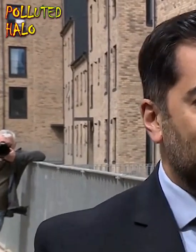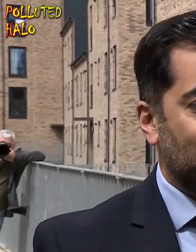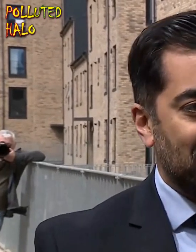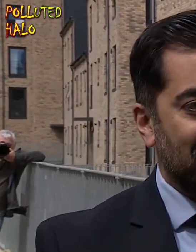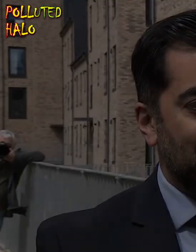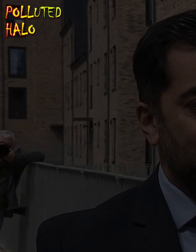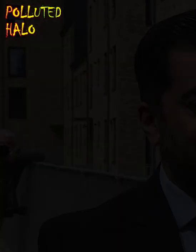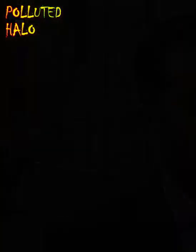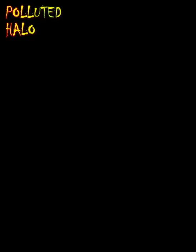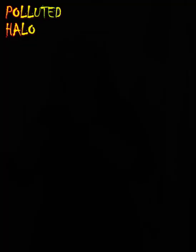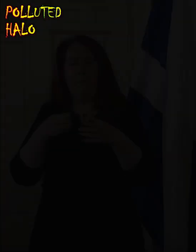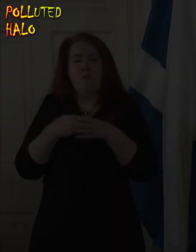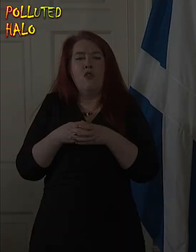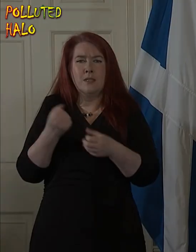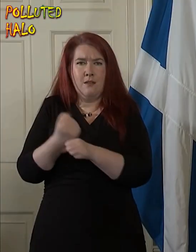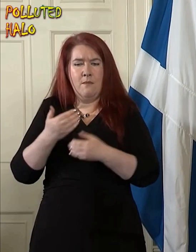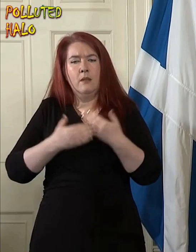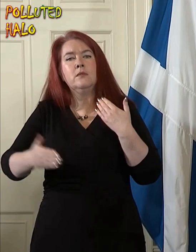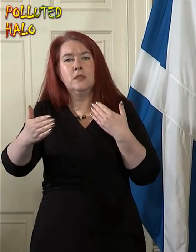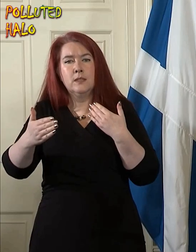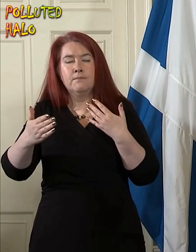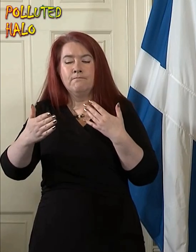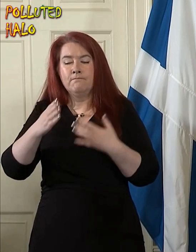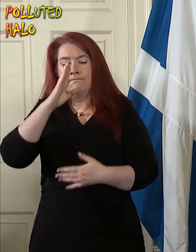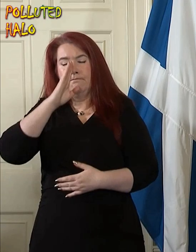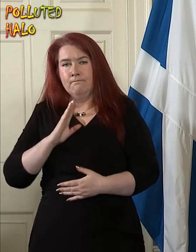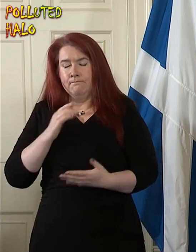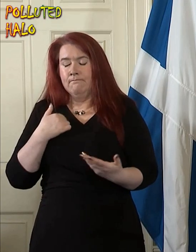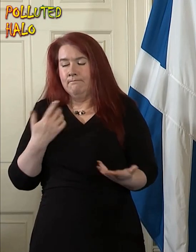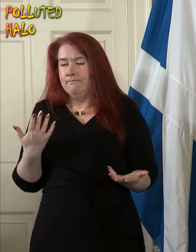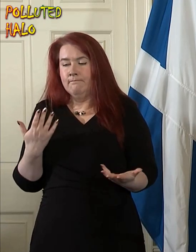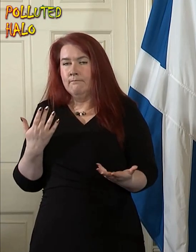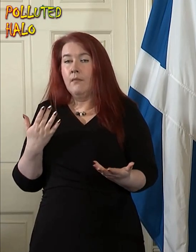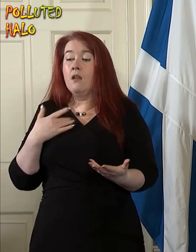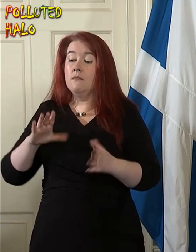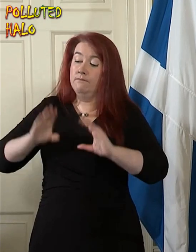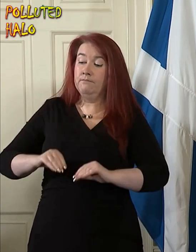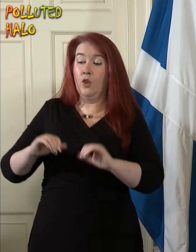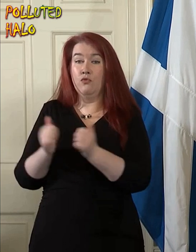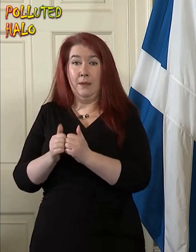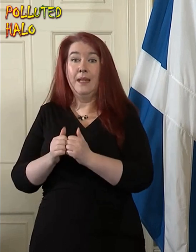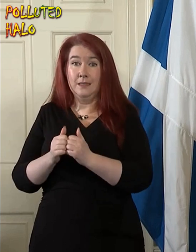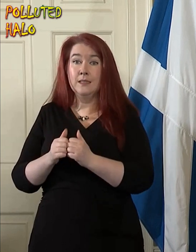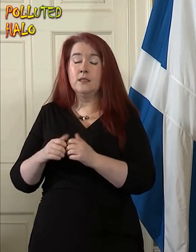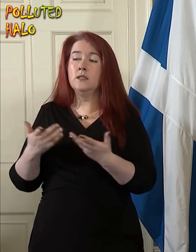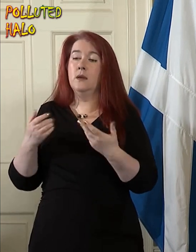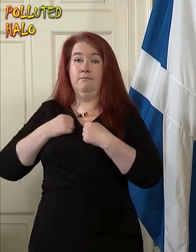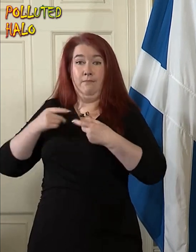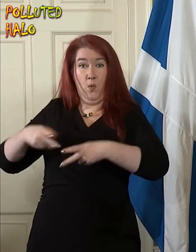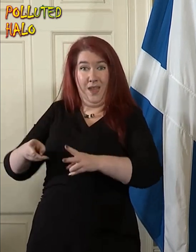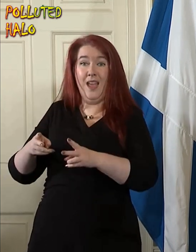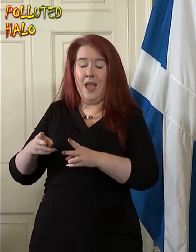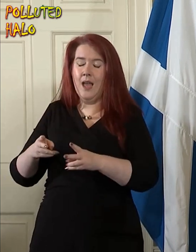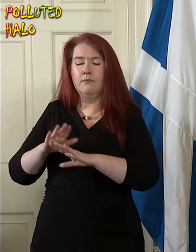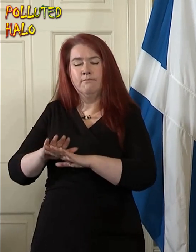into the Scottish election in 2026. Unfortunately, in ending the Bute House Agreement in the manner that I did, I